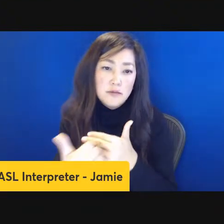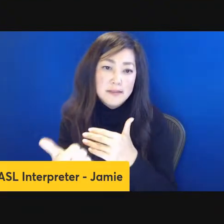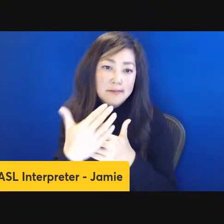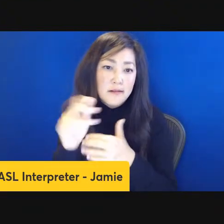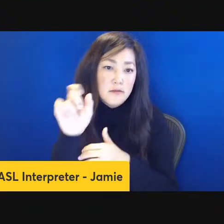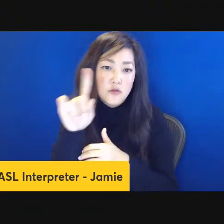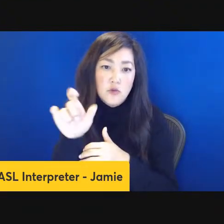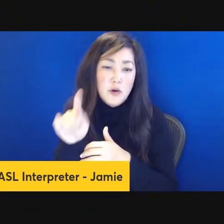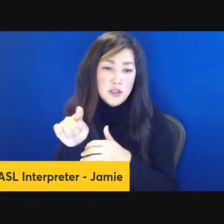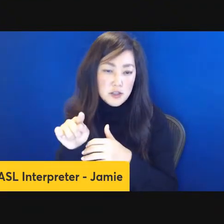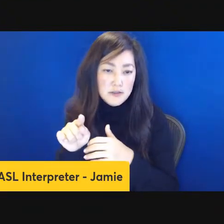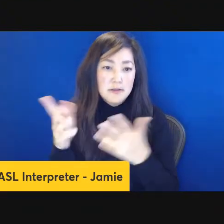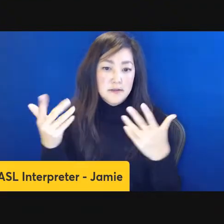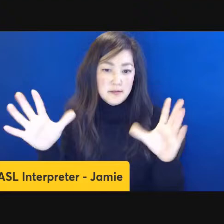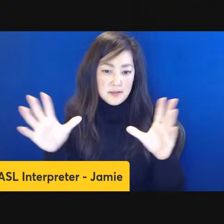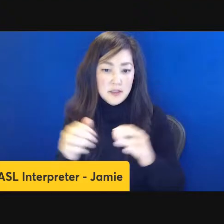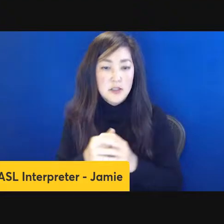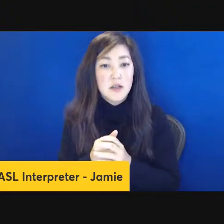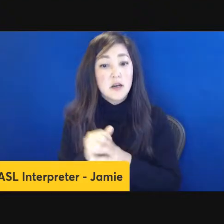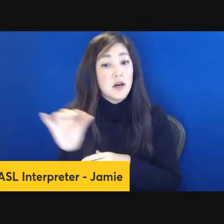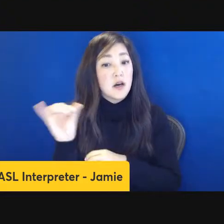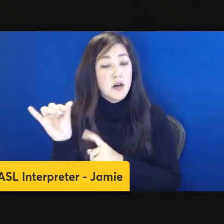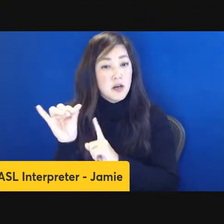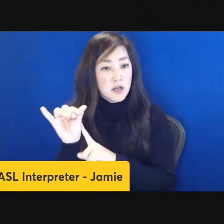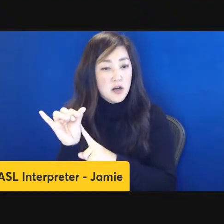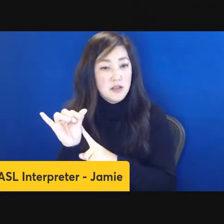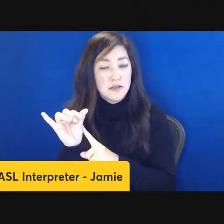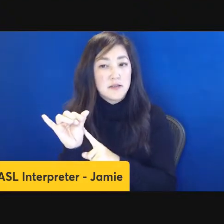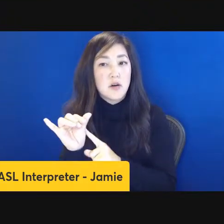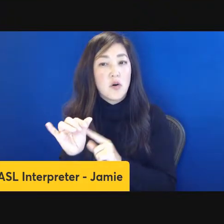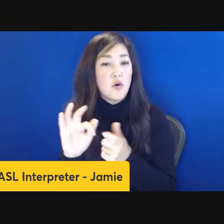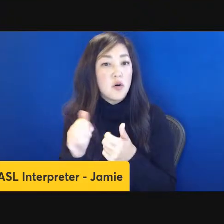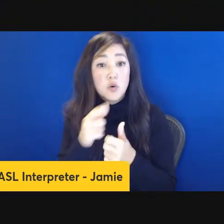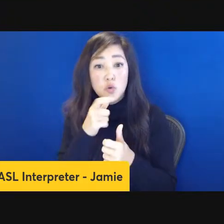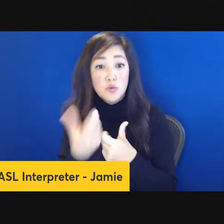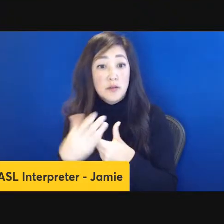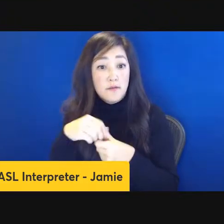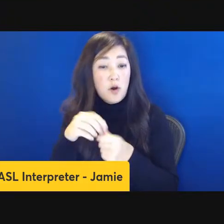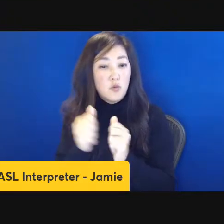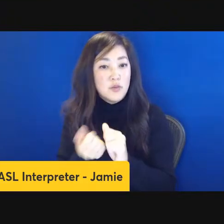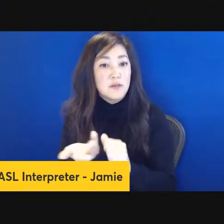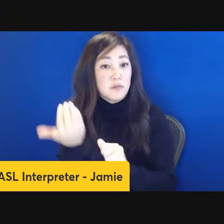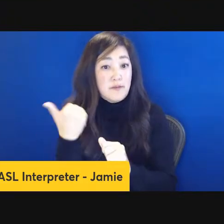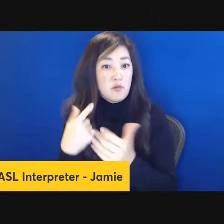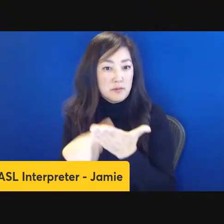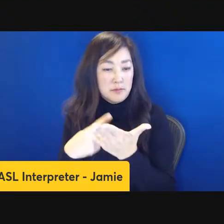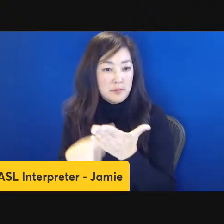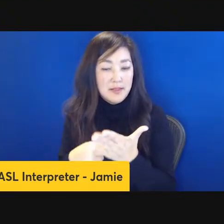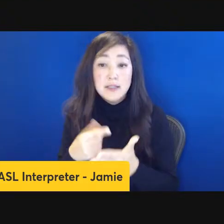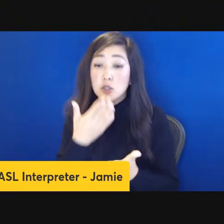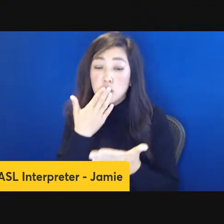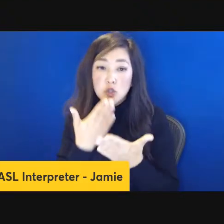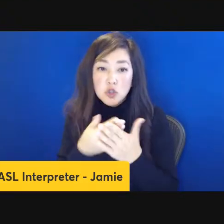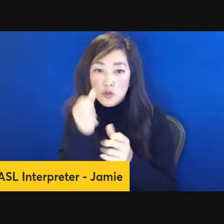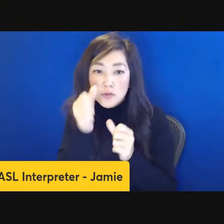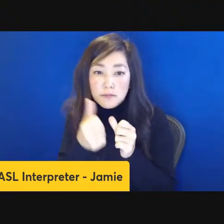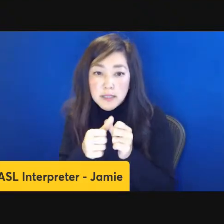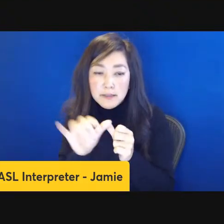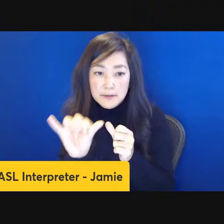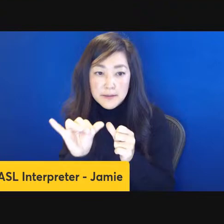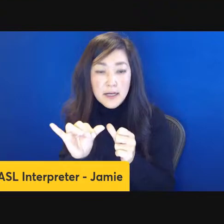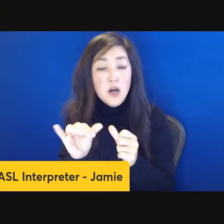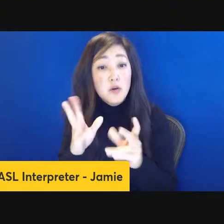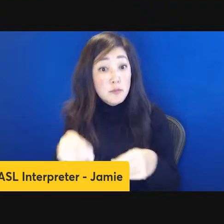this and about our prior talks. This is a good reminder that we provide